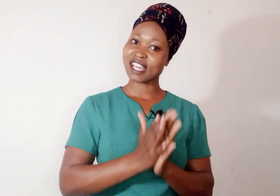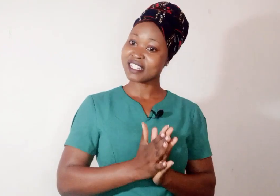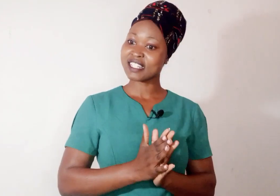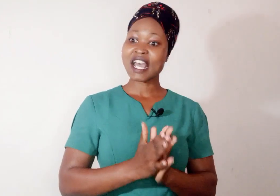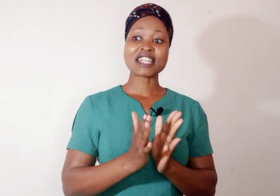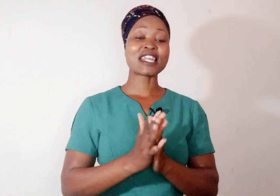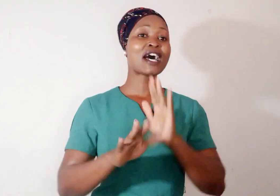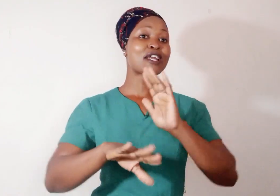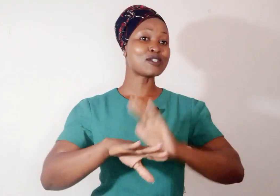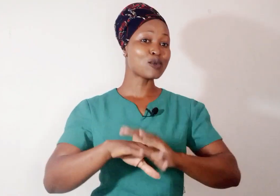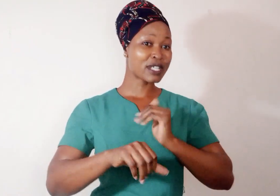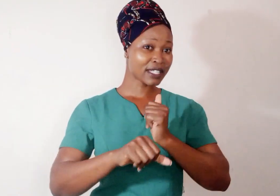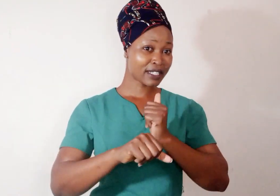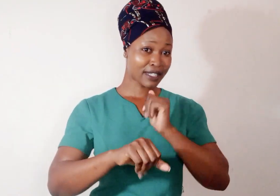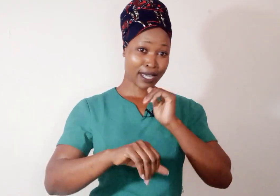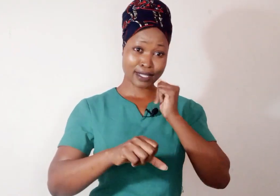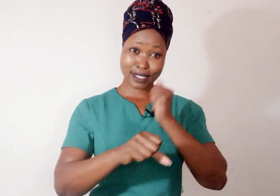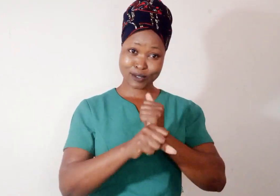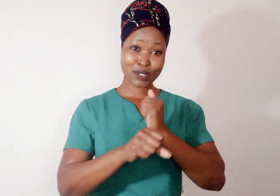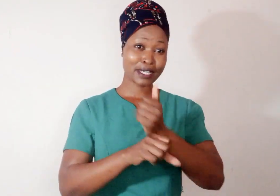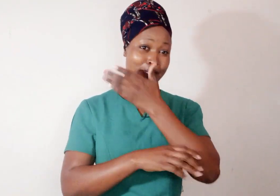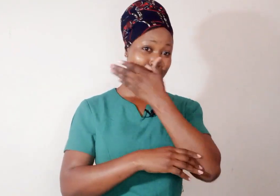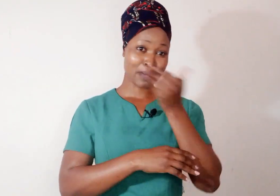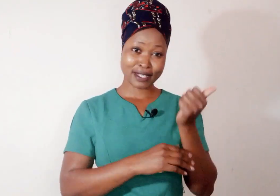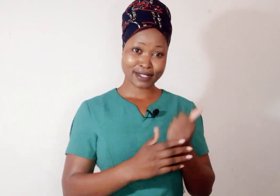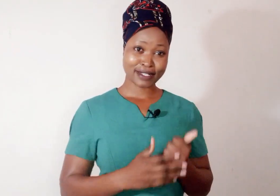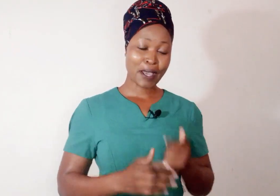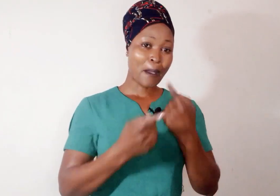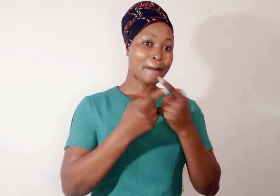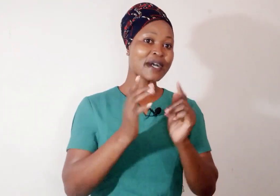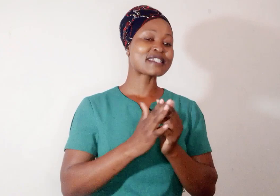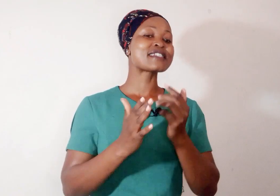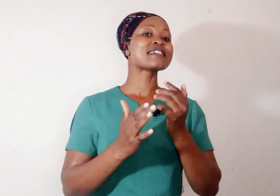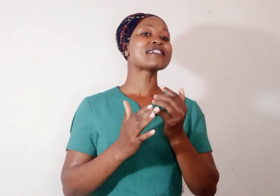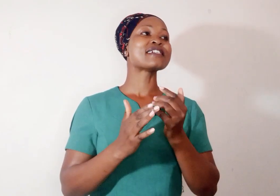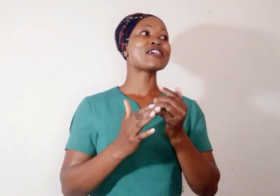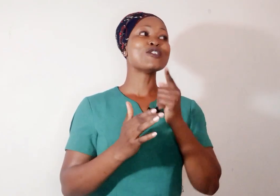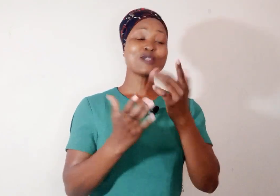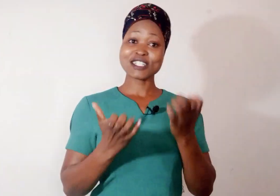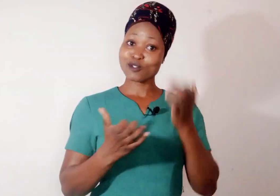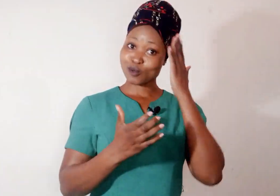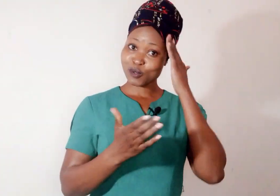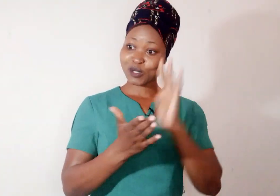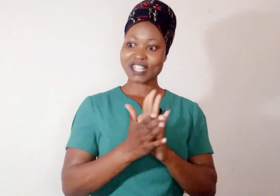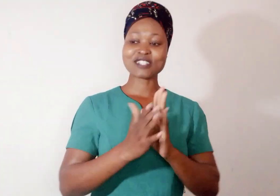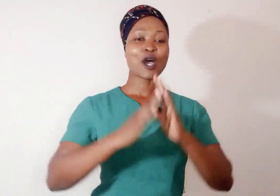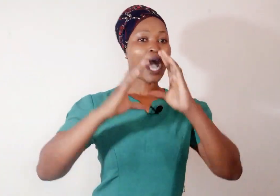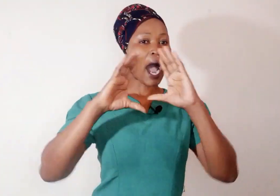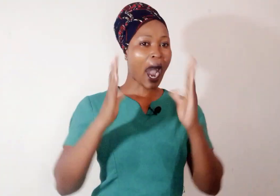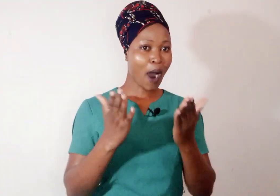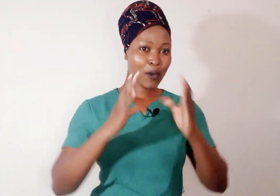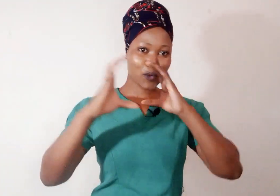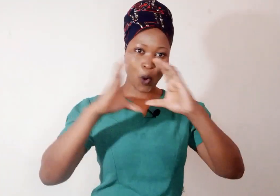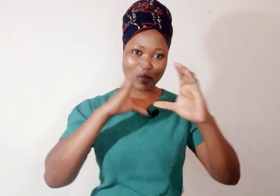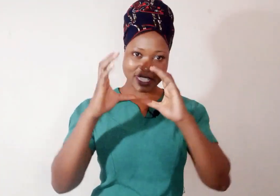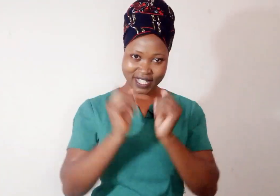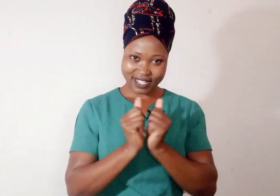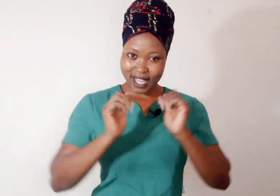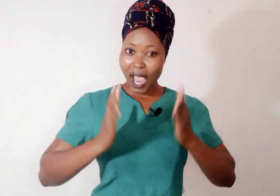that they're doing the best. But you need to know that how you communicate,